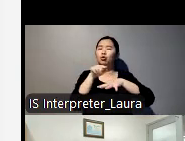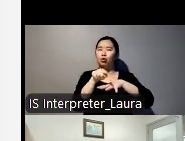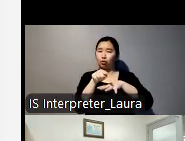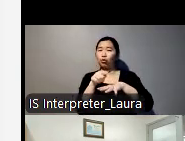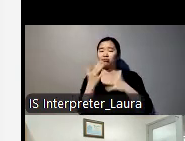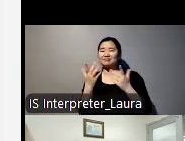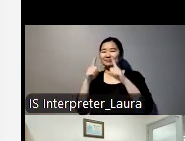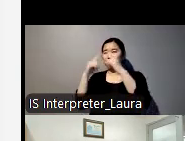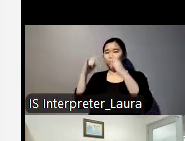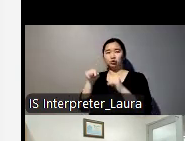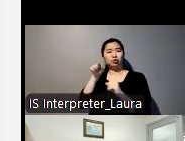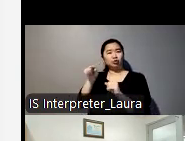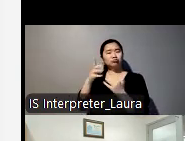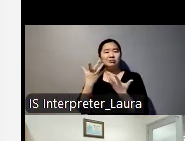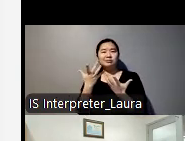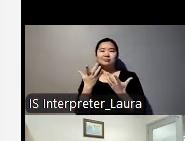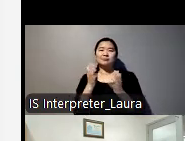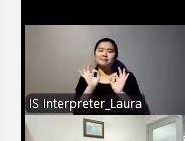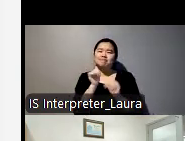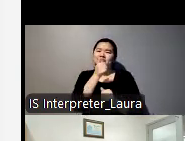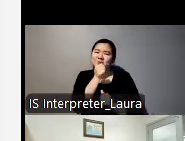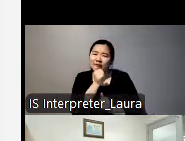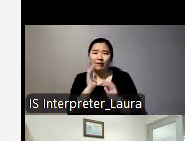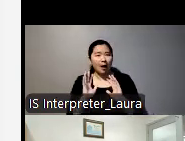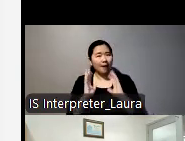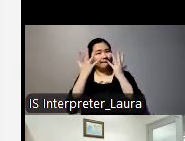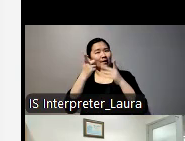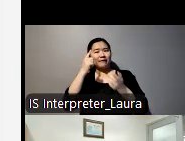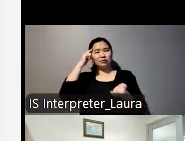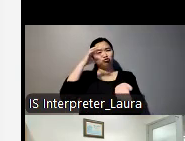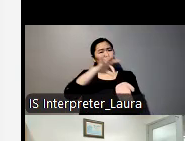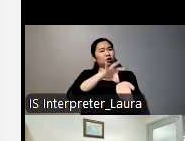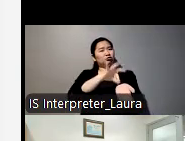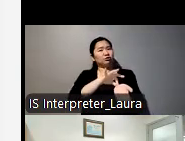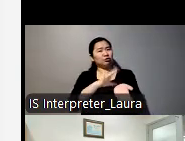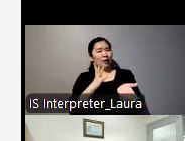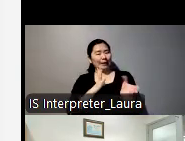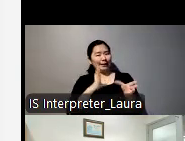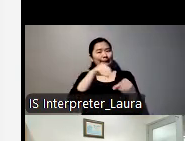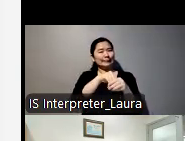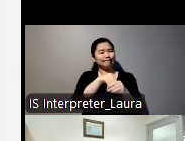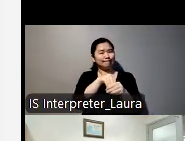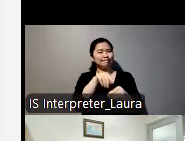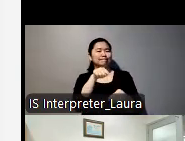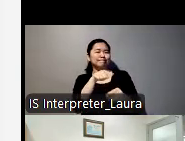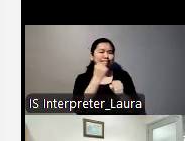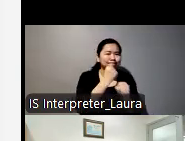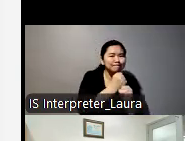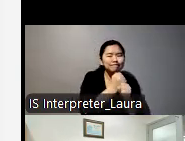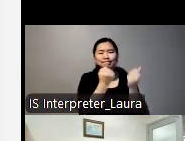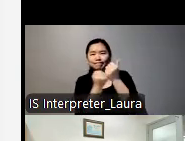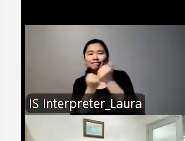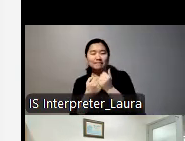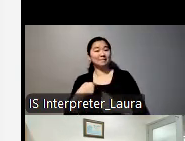July Santigos, who was the chair of our organization, passed away. Daniel